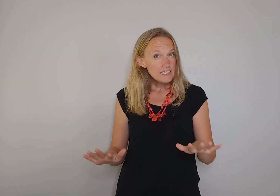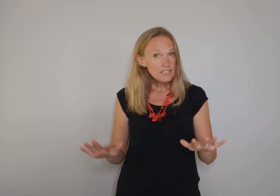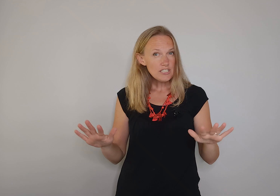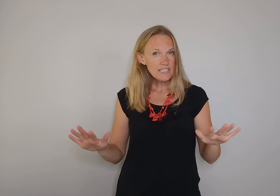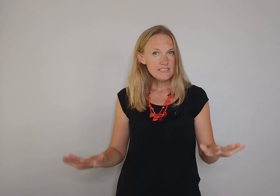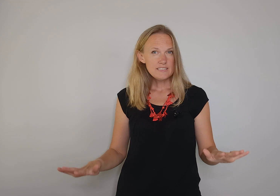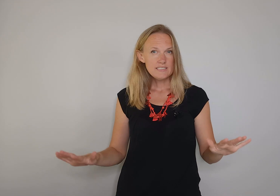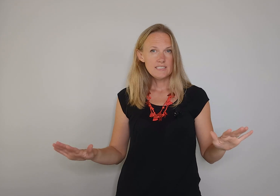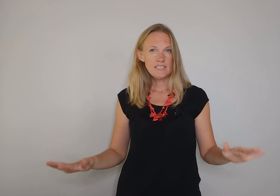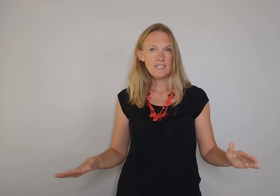Children,